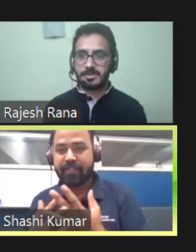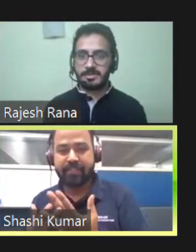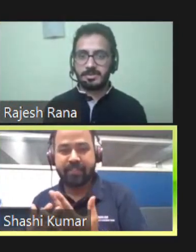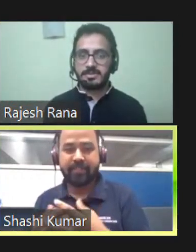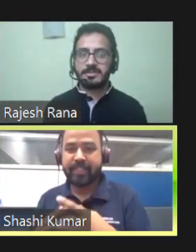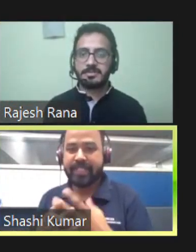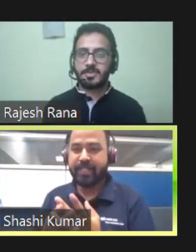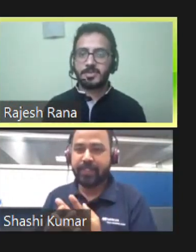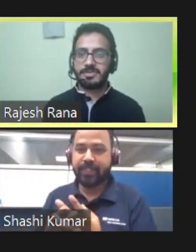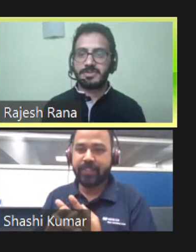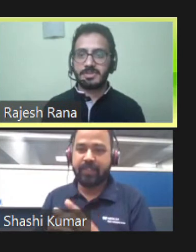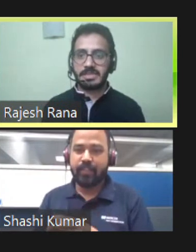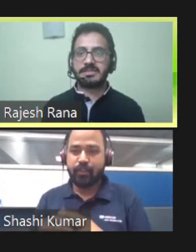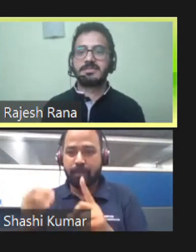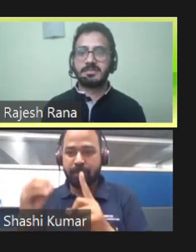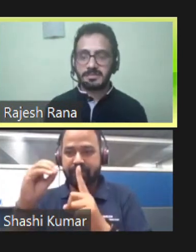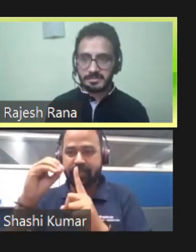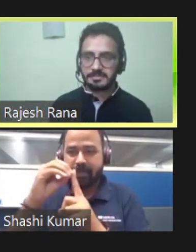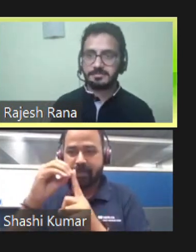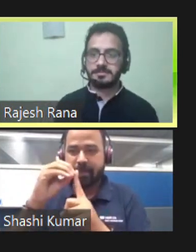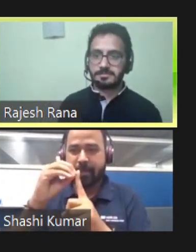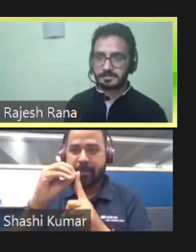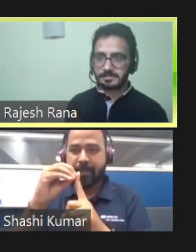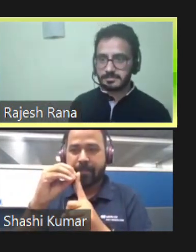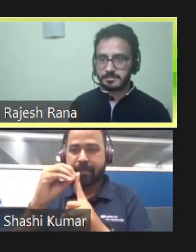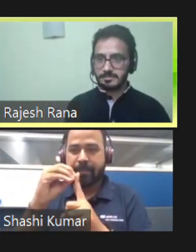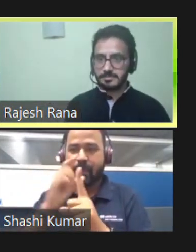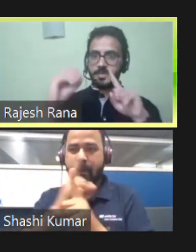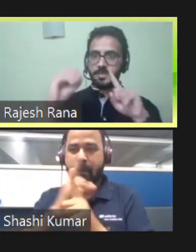have professor, teacher, professor.